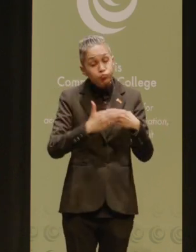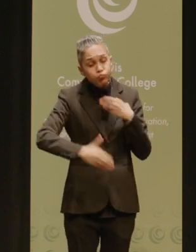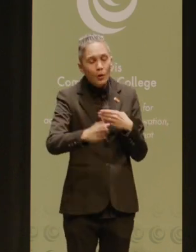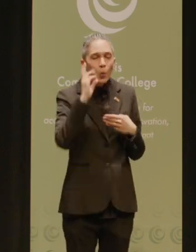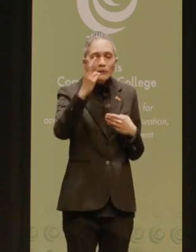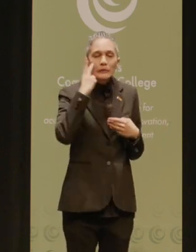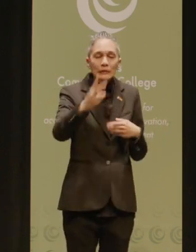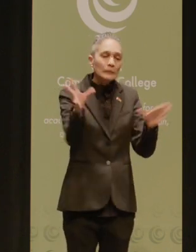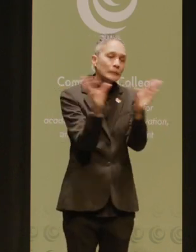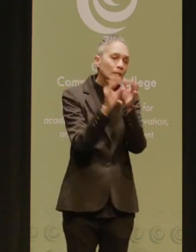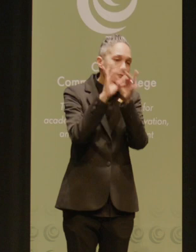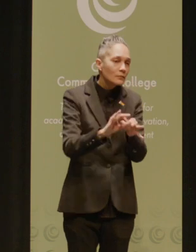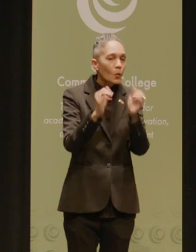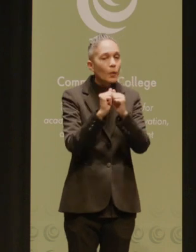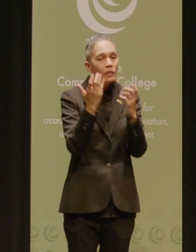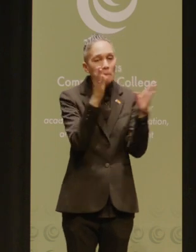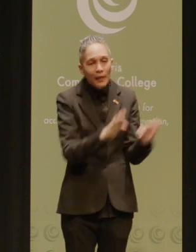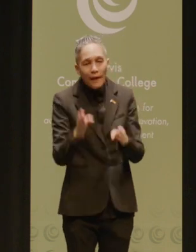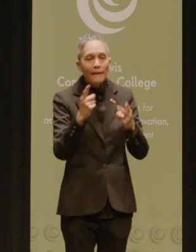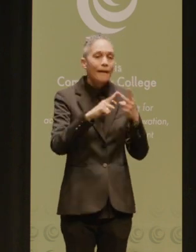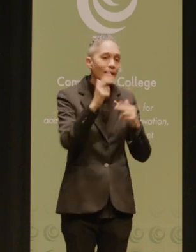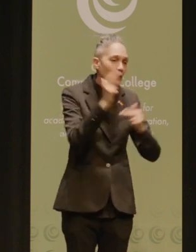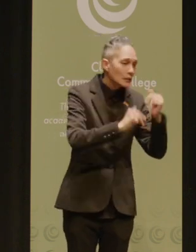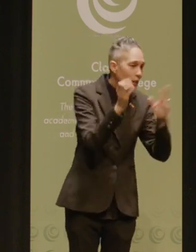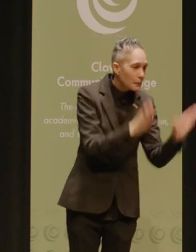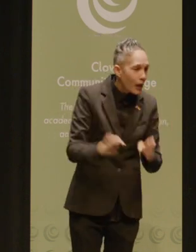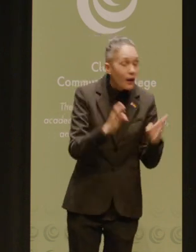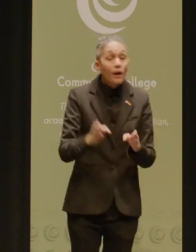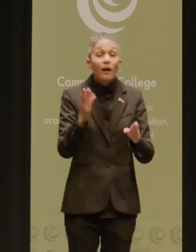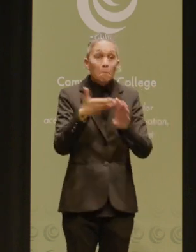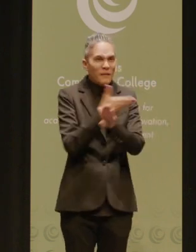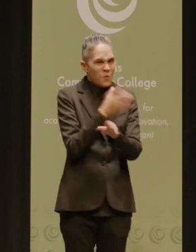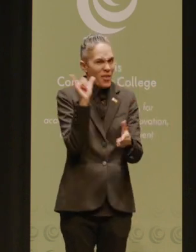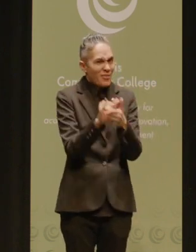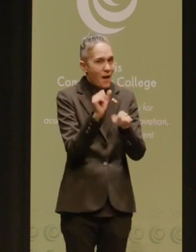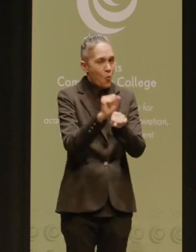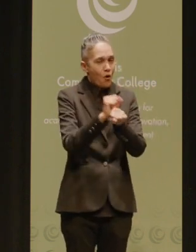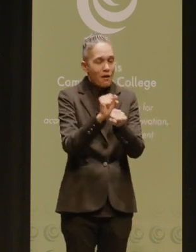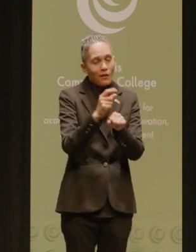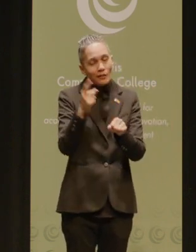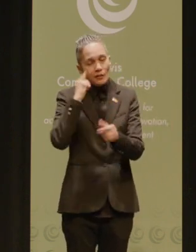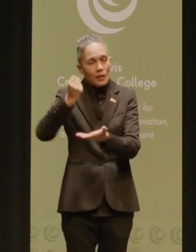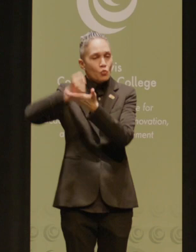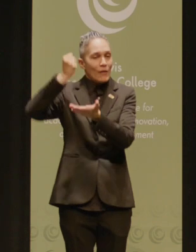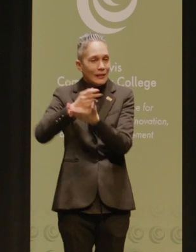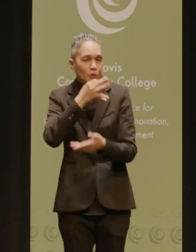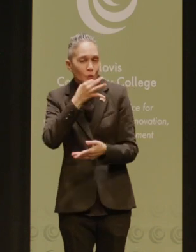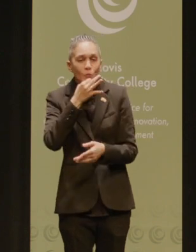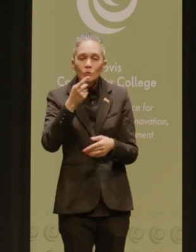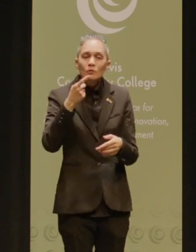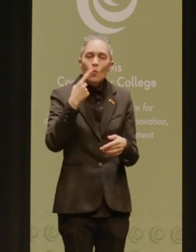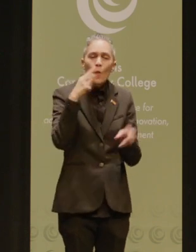see a lot of meetings about integrated planning and our facility planning. But before we began that work with accreditation coming up, we wanted to look at